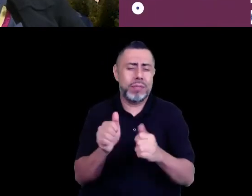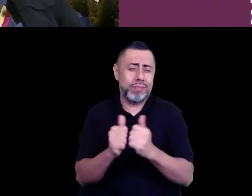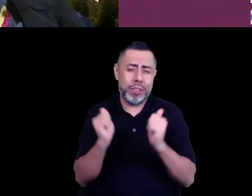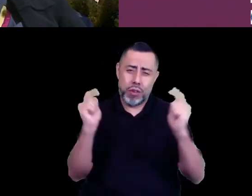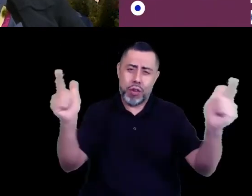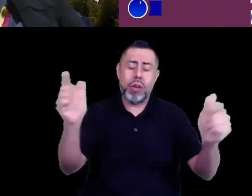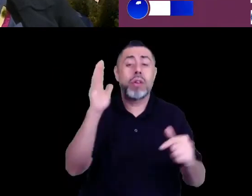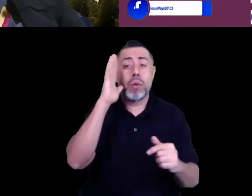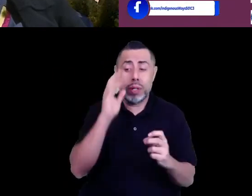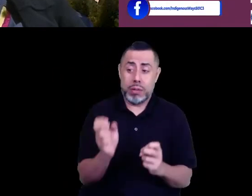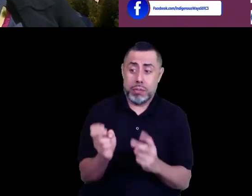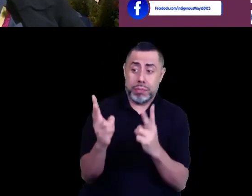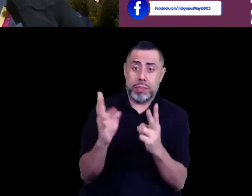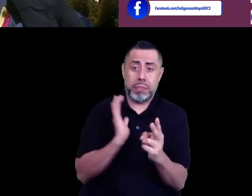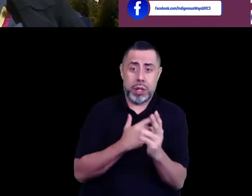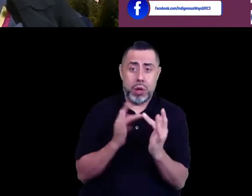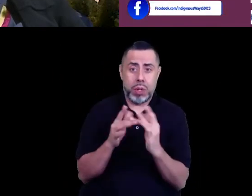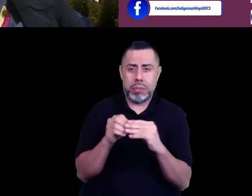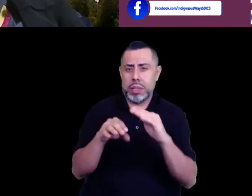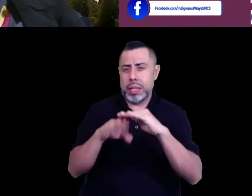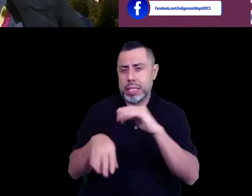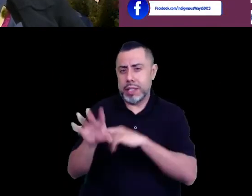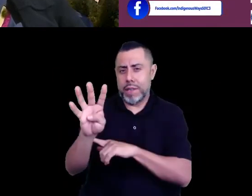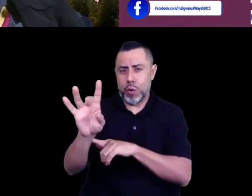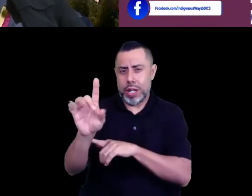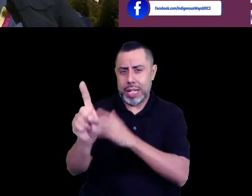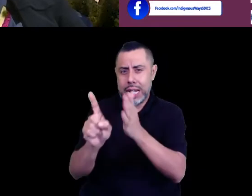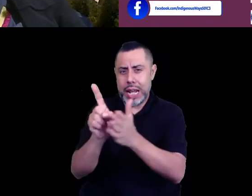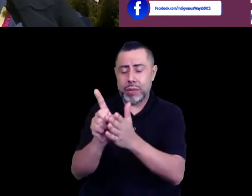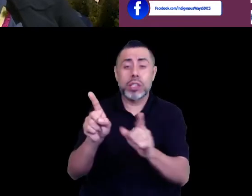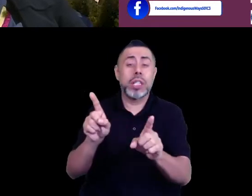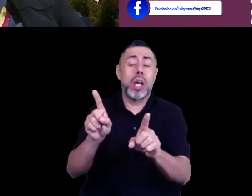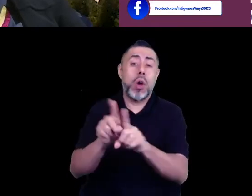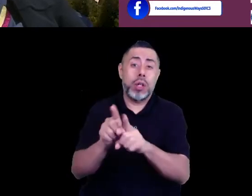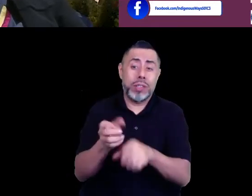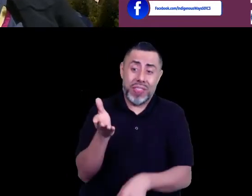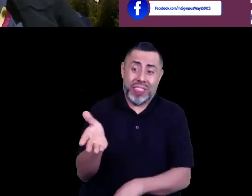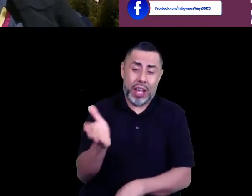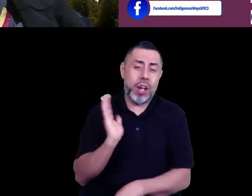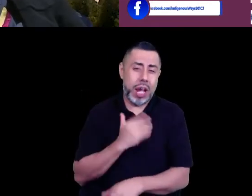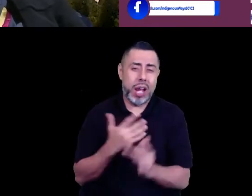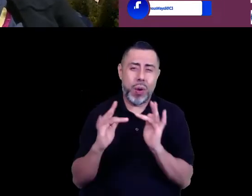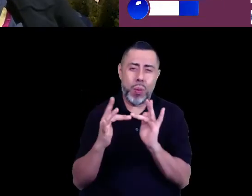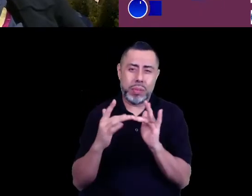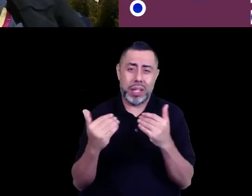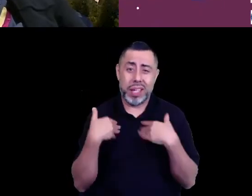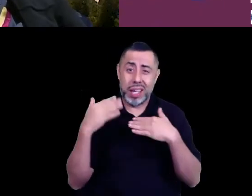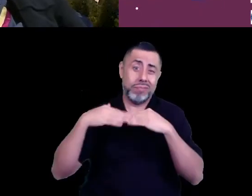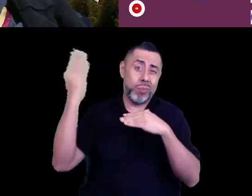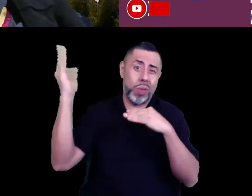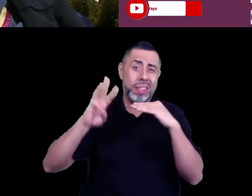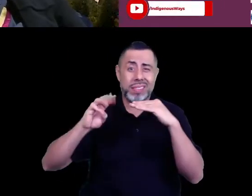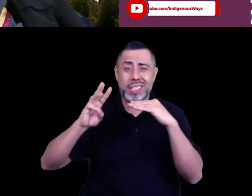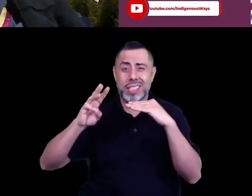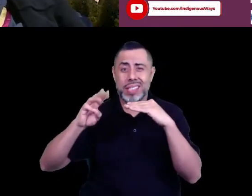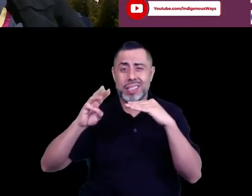our website. There you will also find over 60 Indigenous presenters and artists. And you can